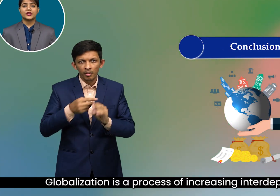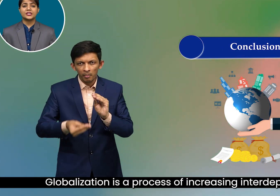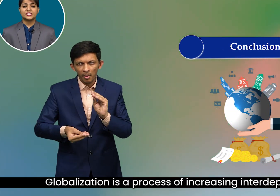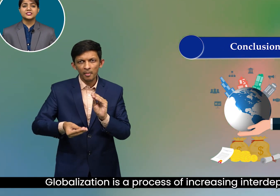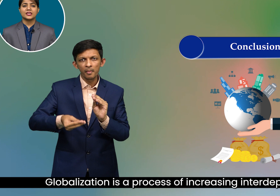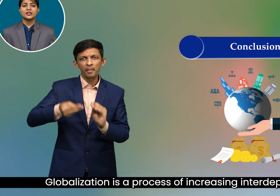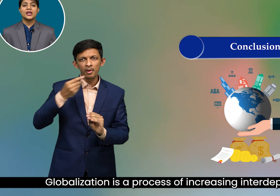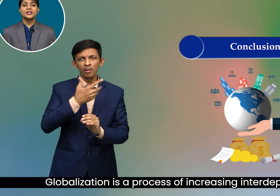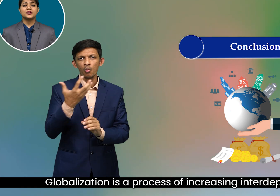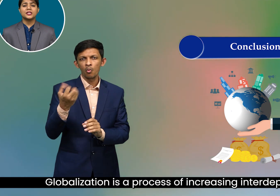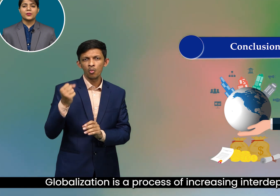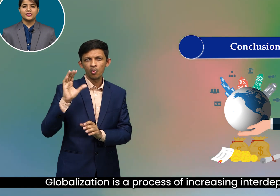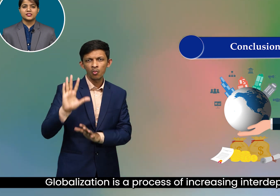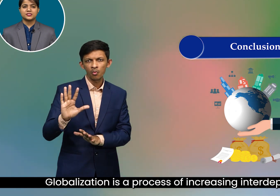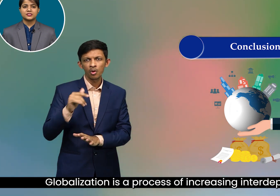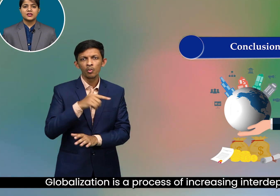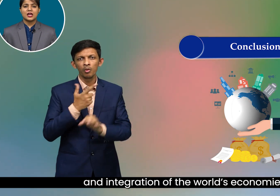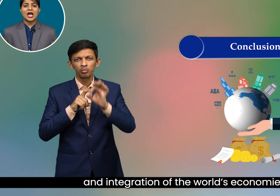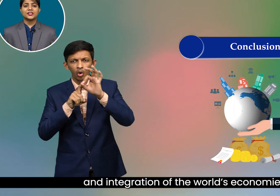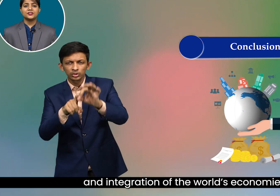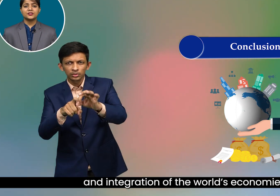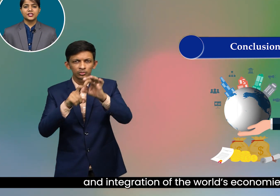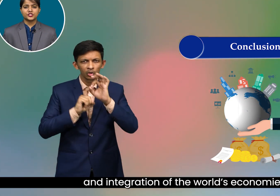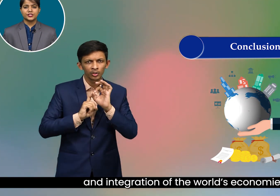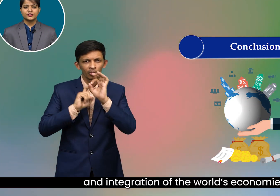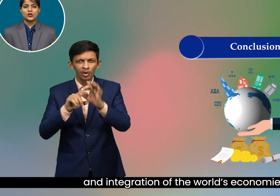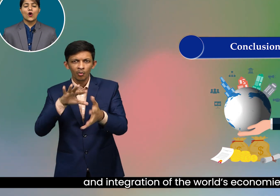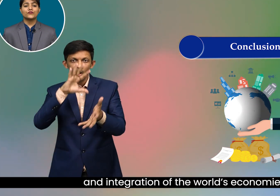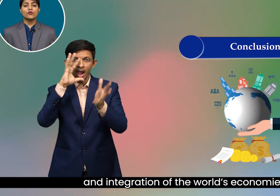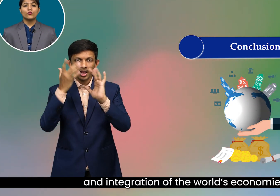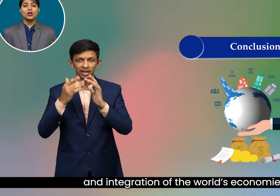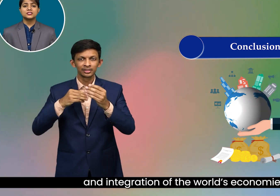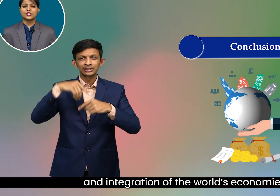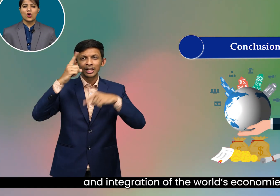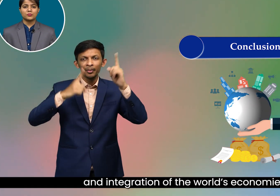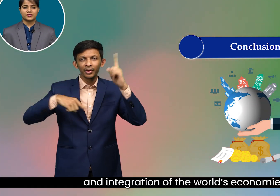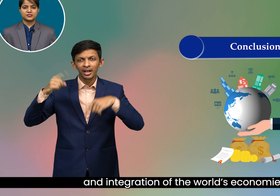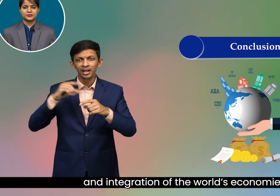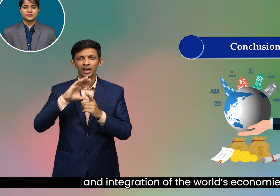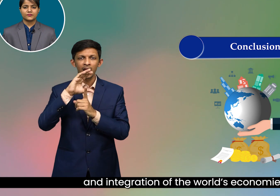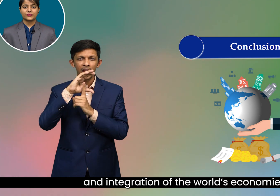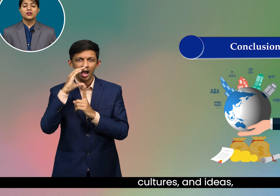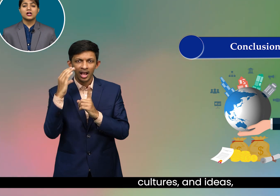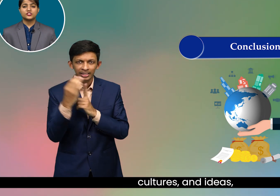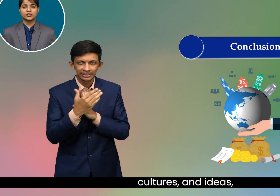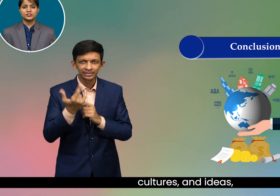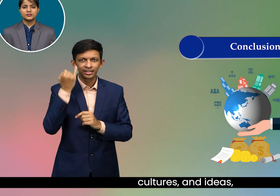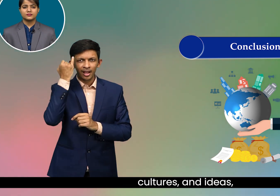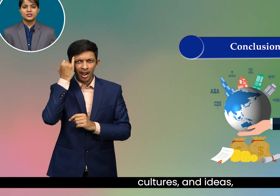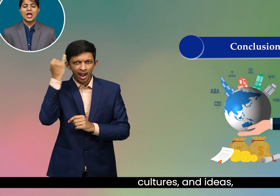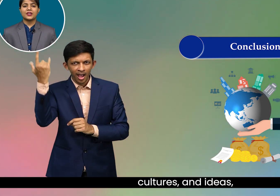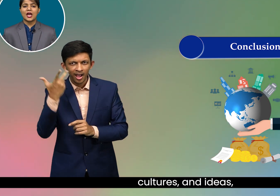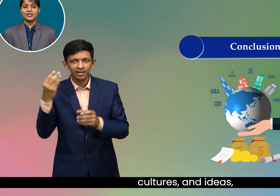of increasing interdependence and integration of the world's economies,